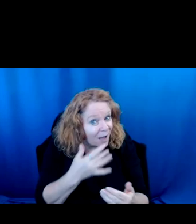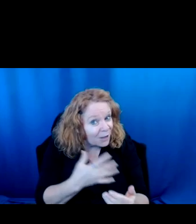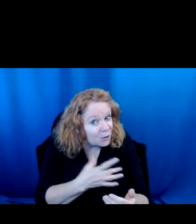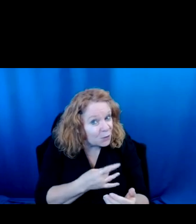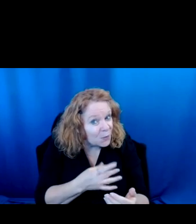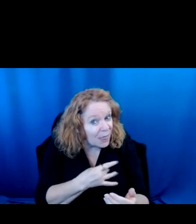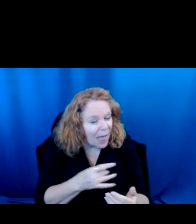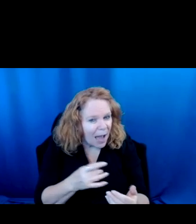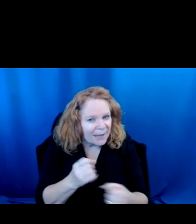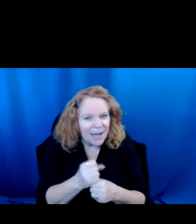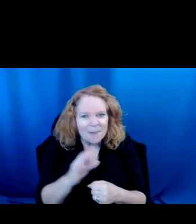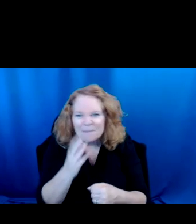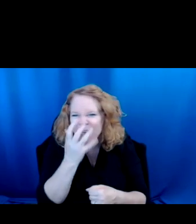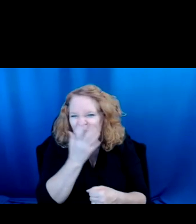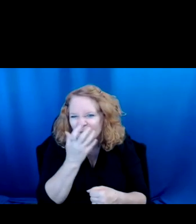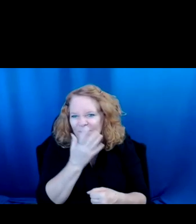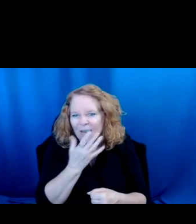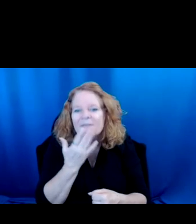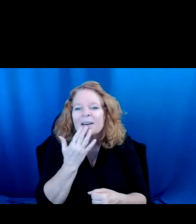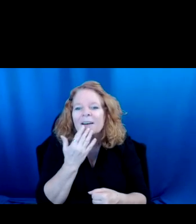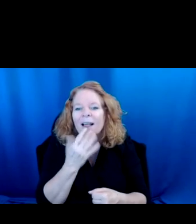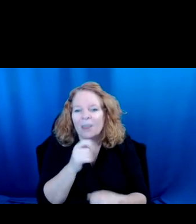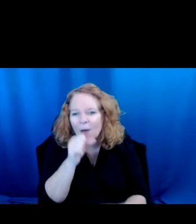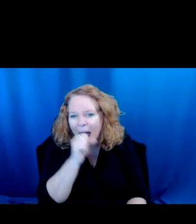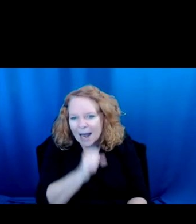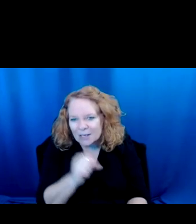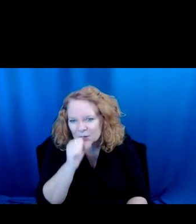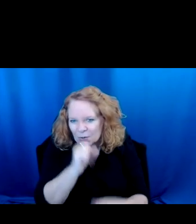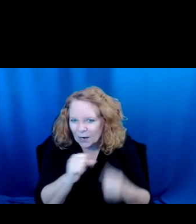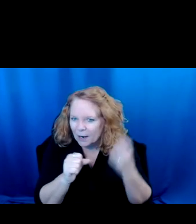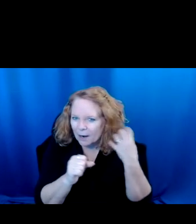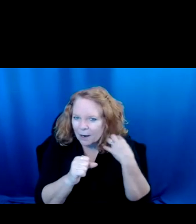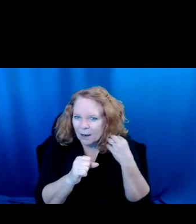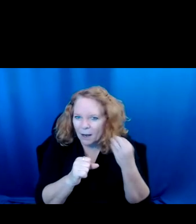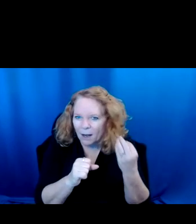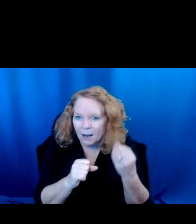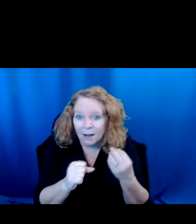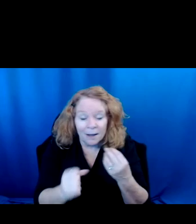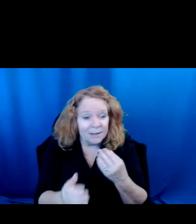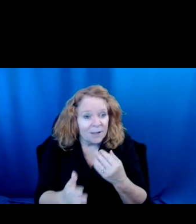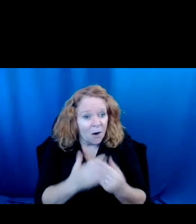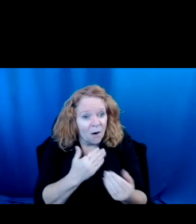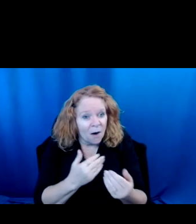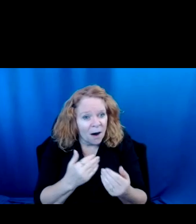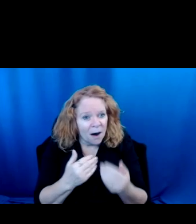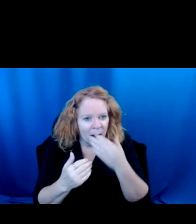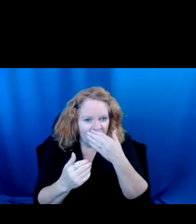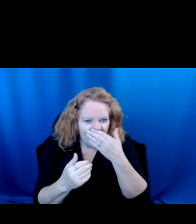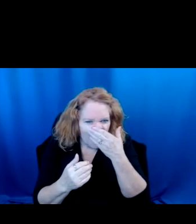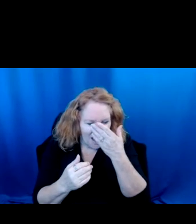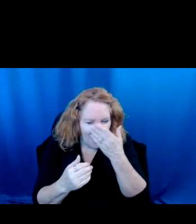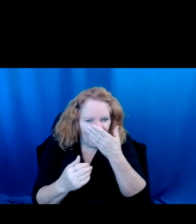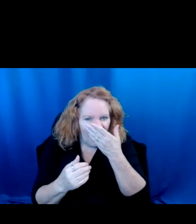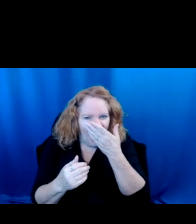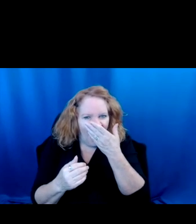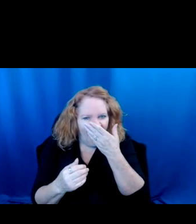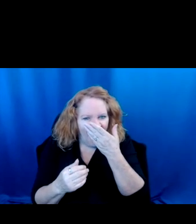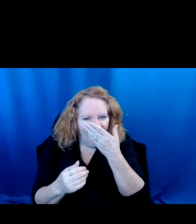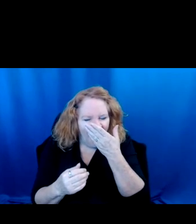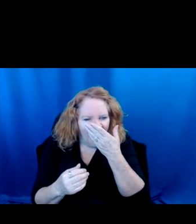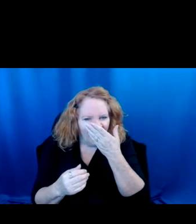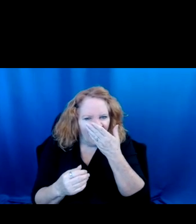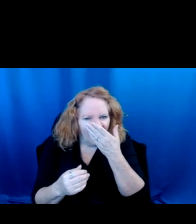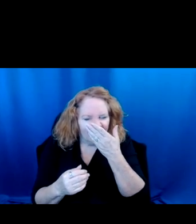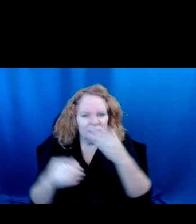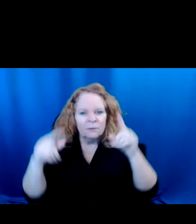and make your favourite colour ice cream. So we saw those ice creams before, didn't we? The ones I had on my little board. Here they